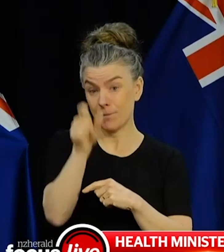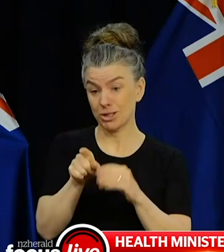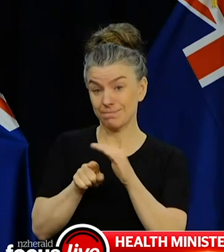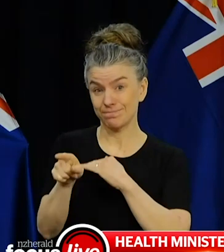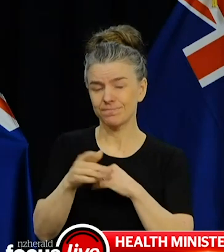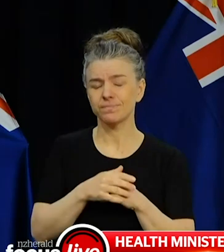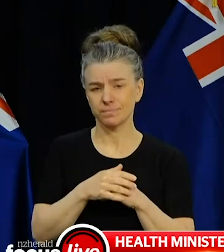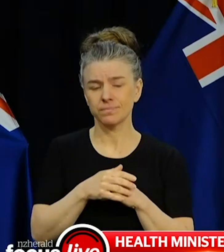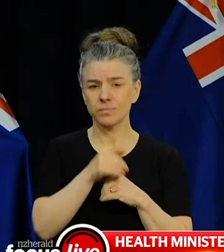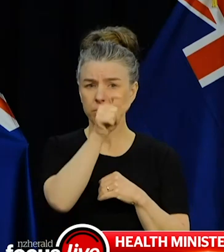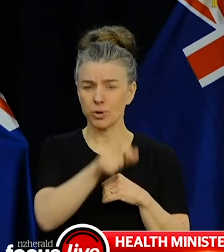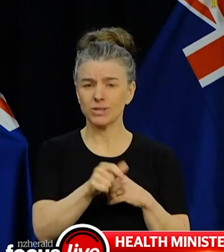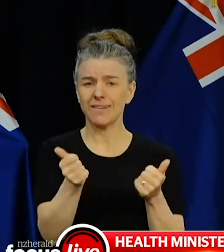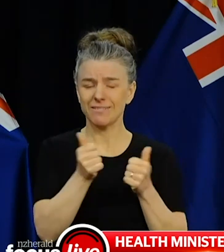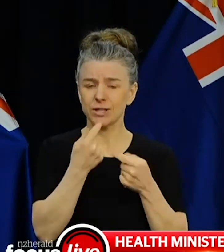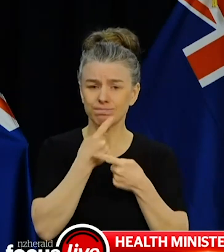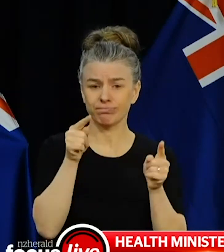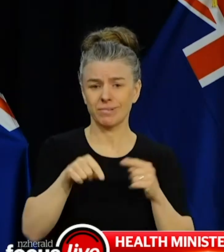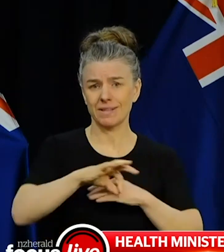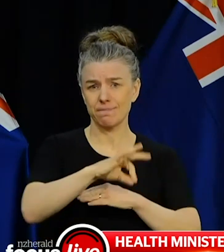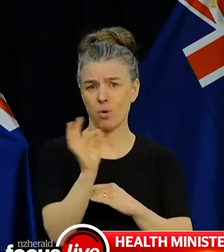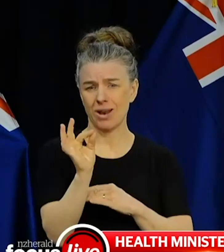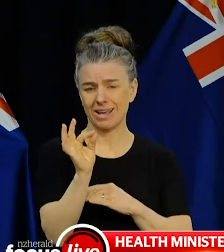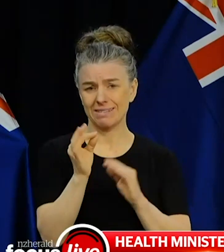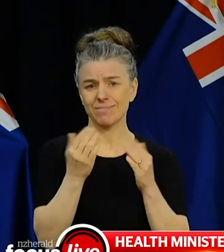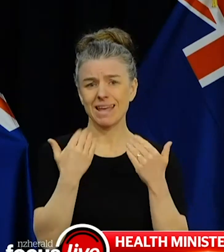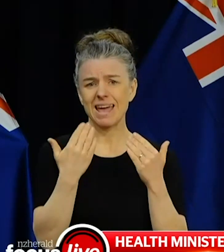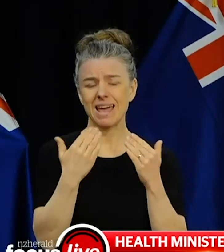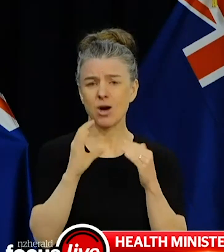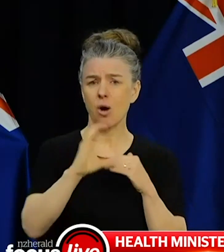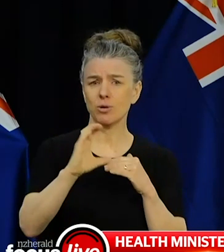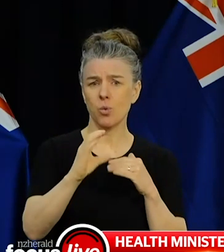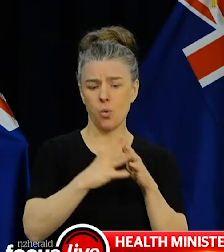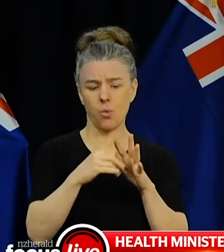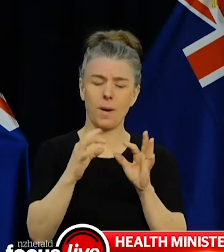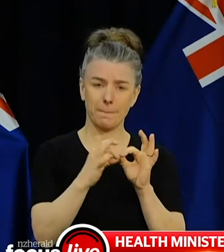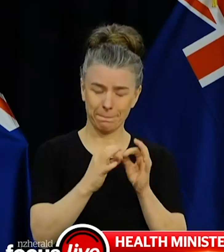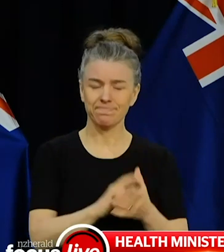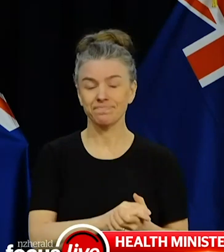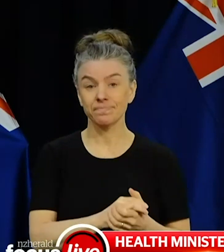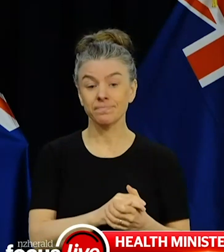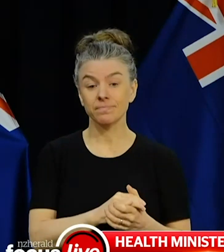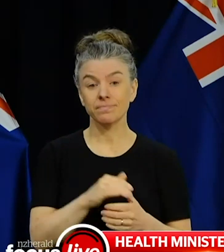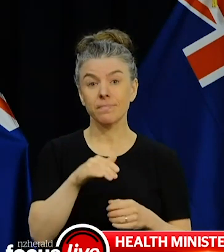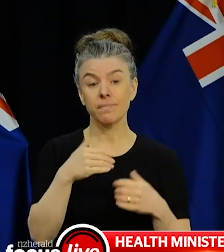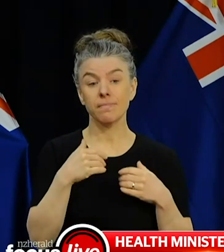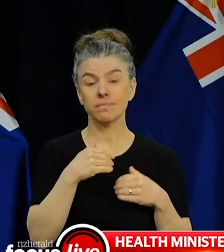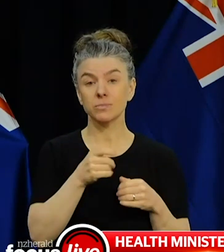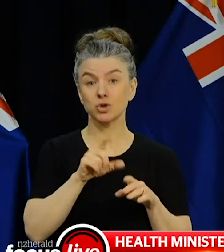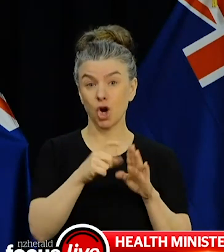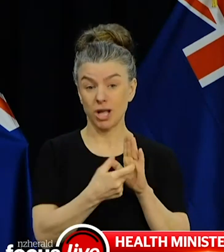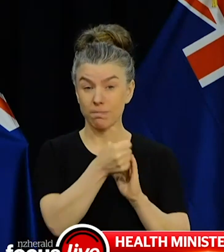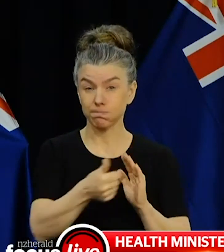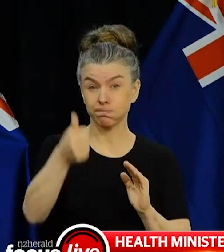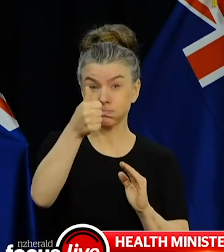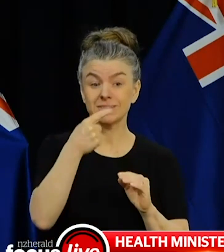Commodore Webb gave details about that in his statement this morning, and I've been advised by the local medical officer of health that a second test from the